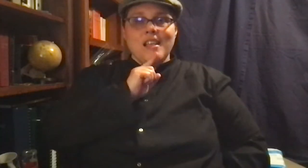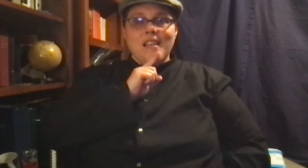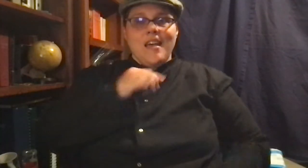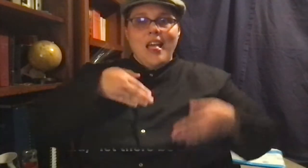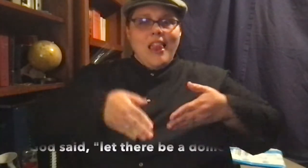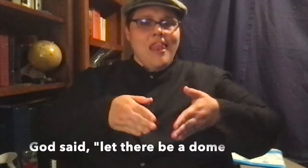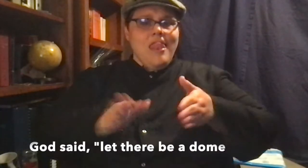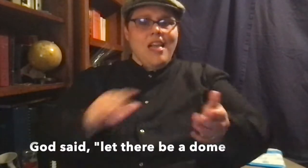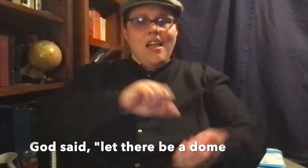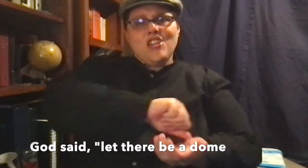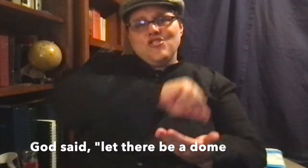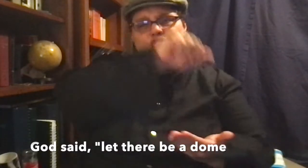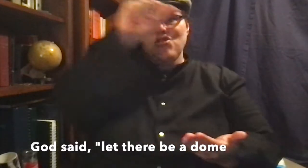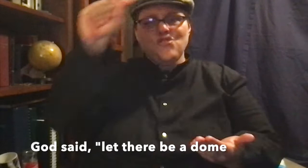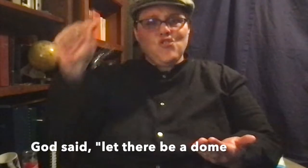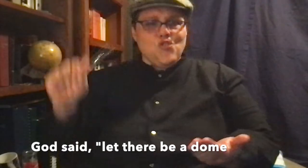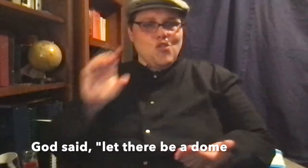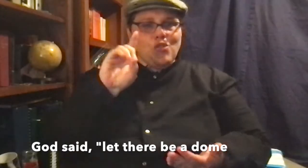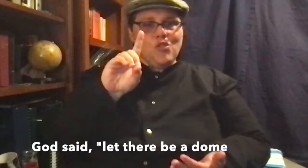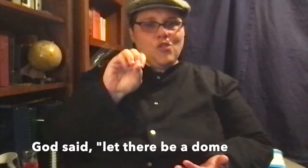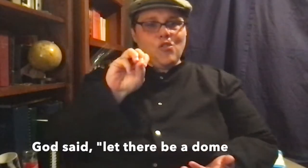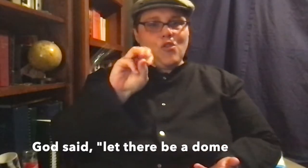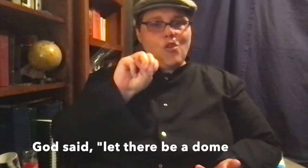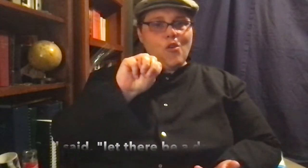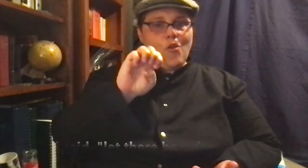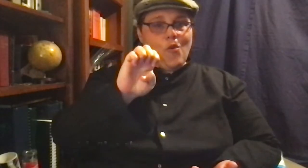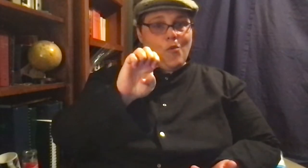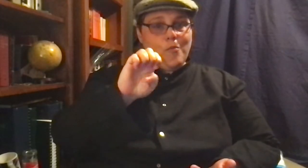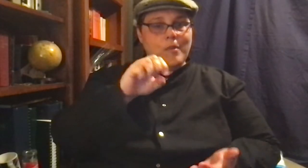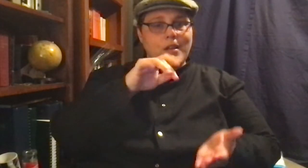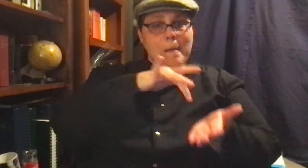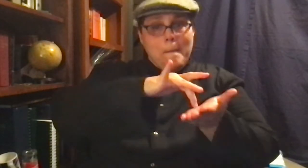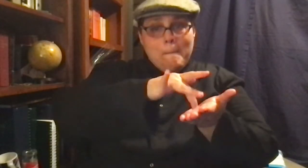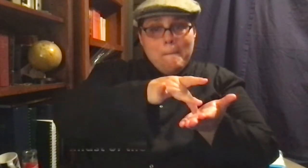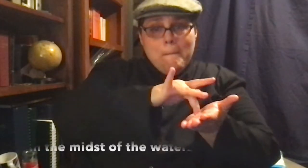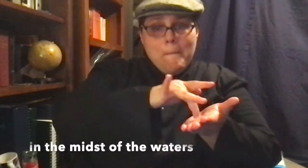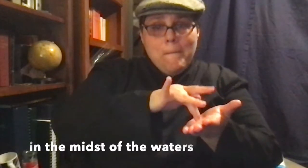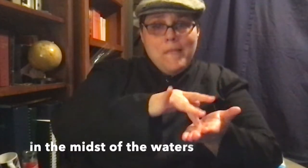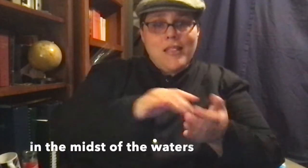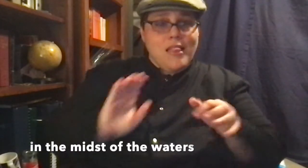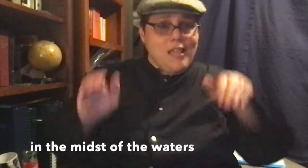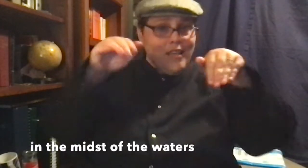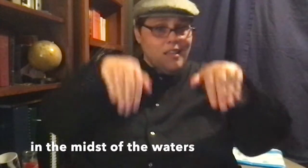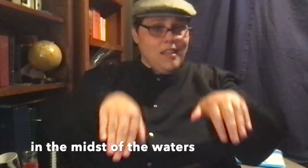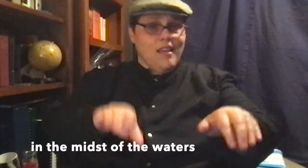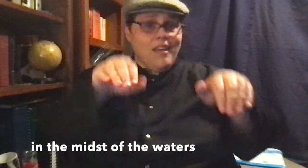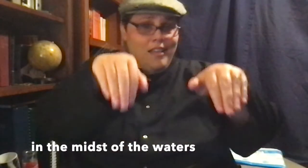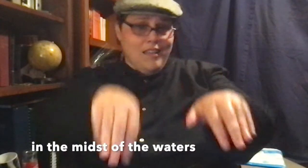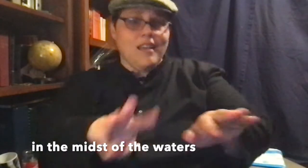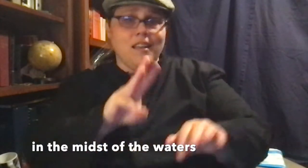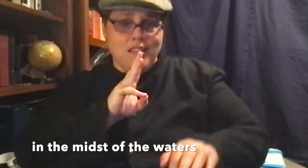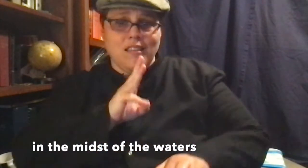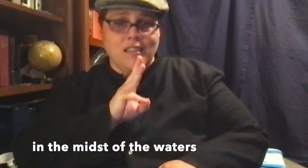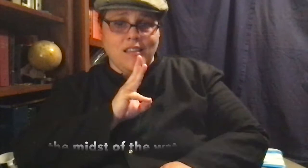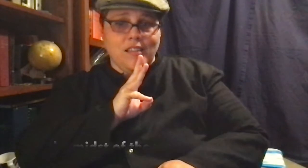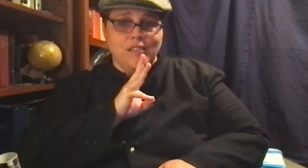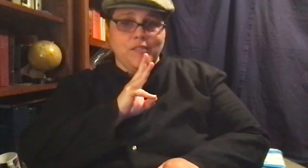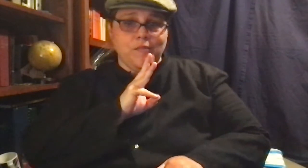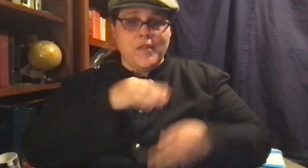Then God said, "Let there be a dome in the middle of the waters, and let